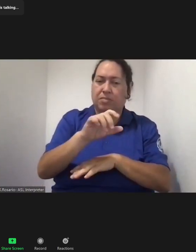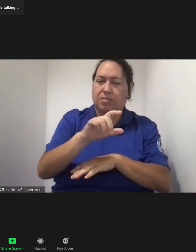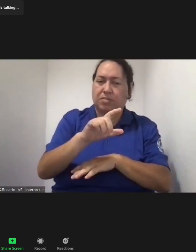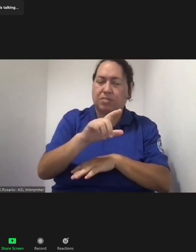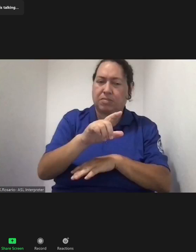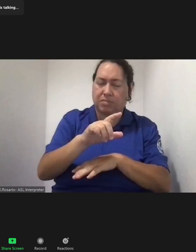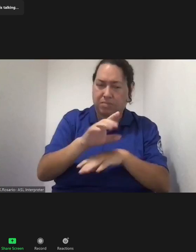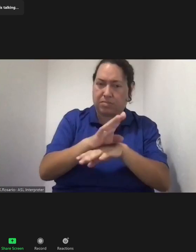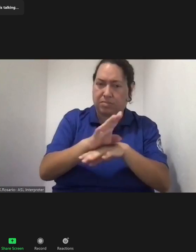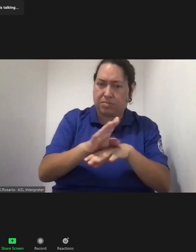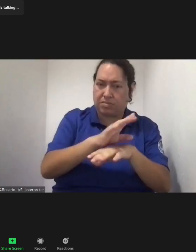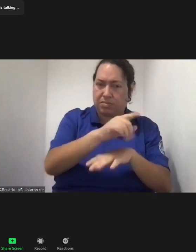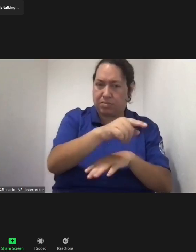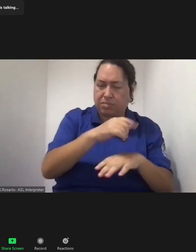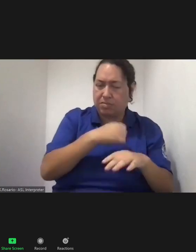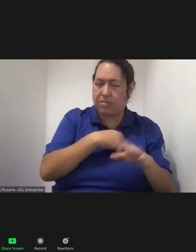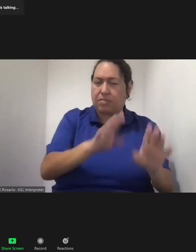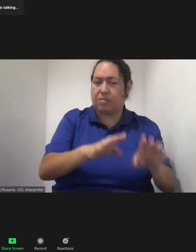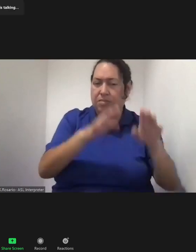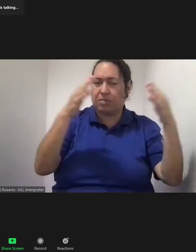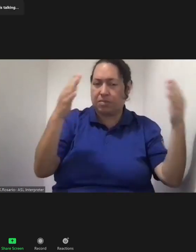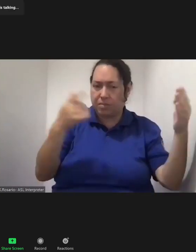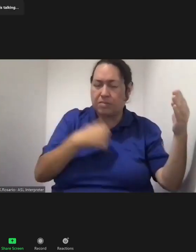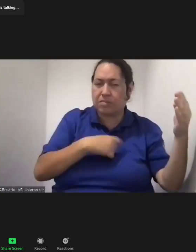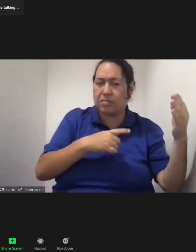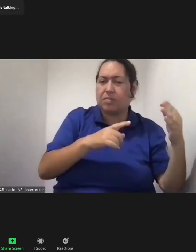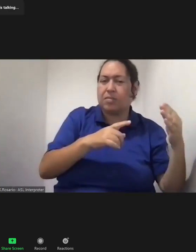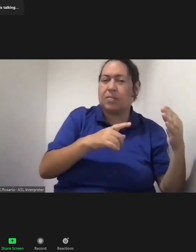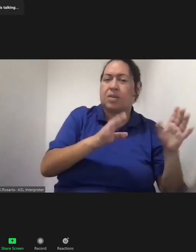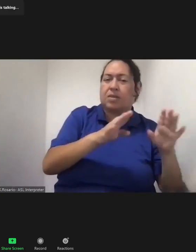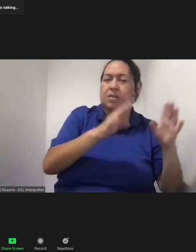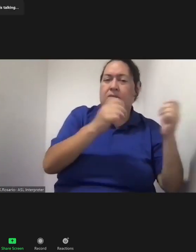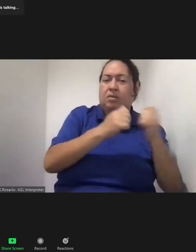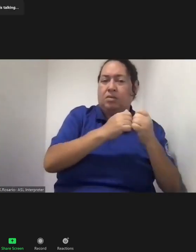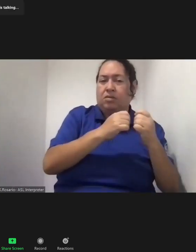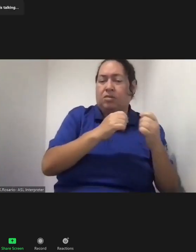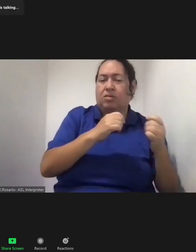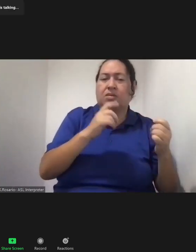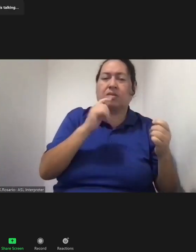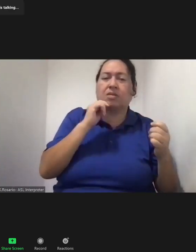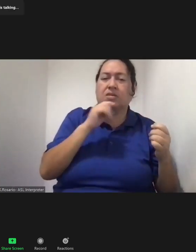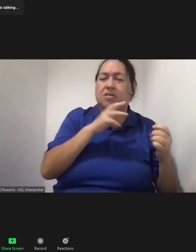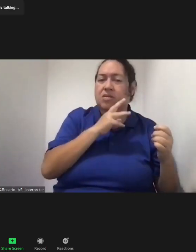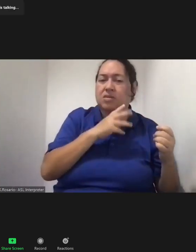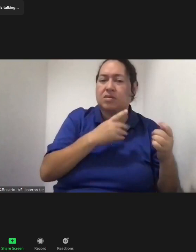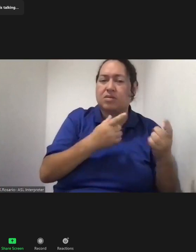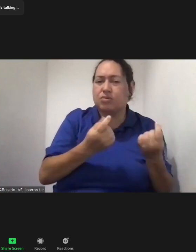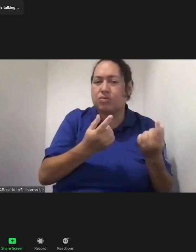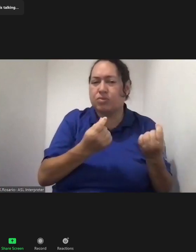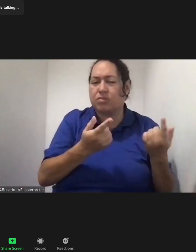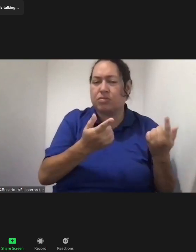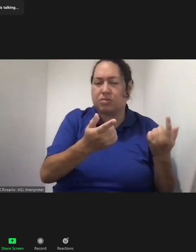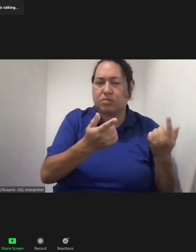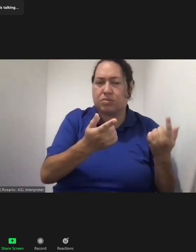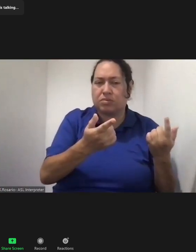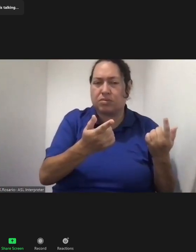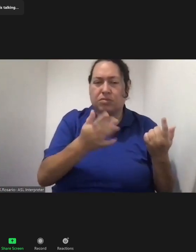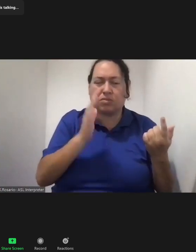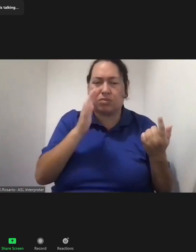launched the travel bubble with Taiwan. How about for Guam? What will mark the May 1